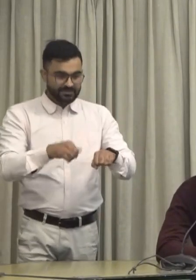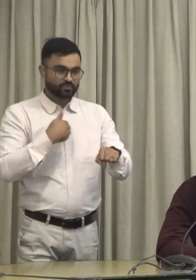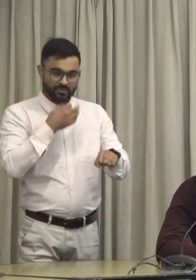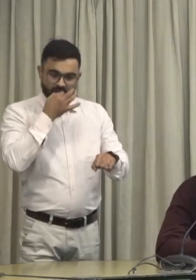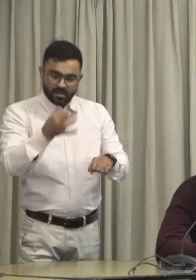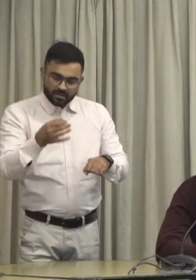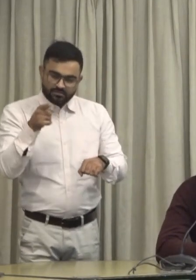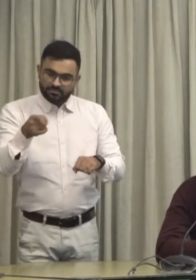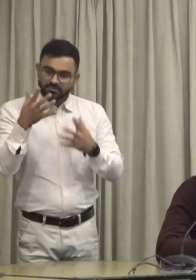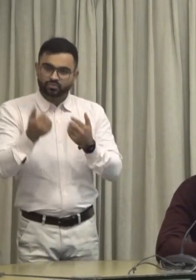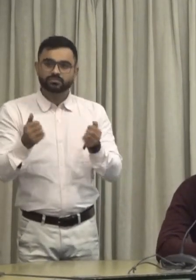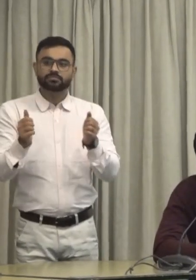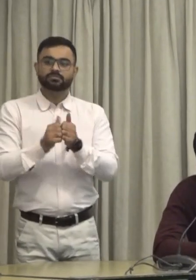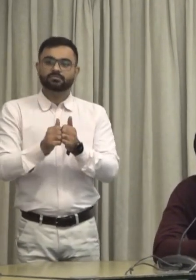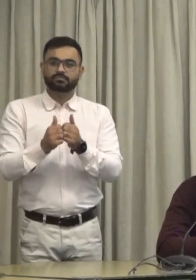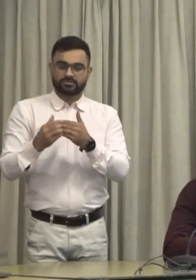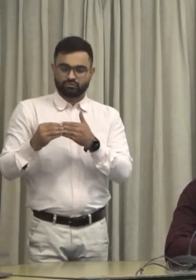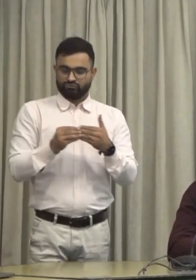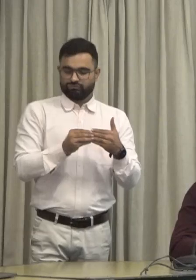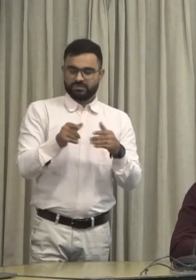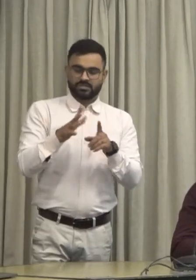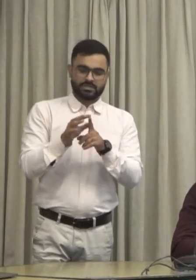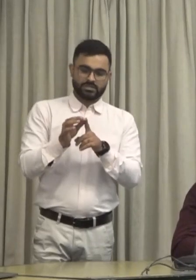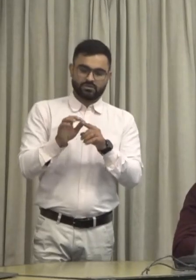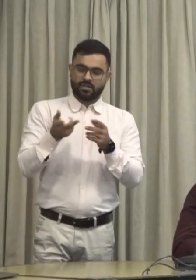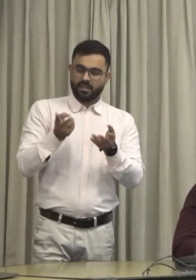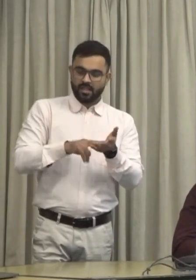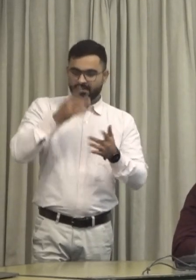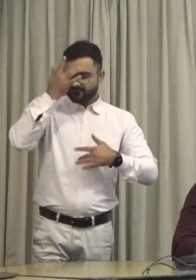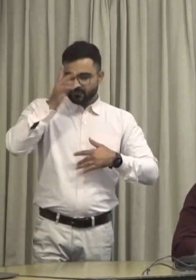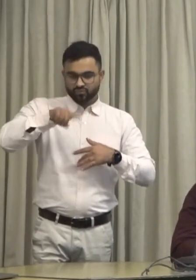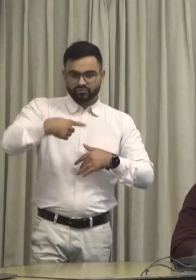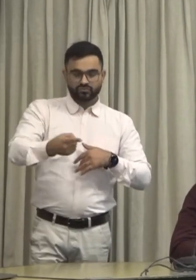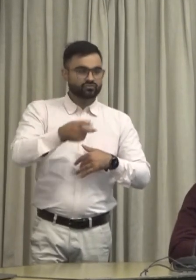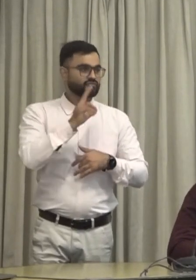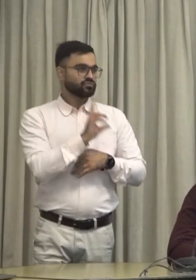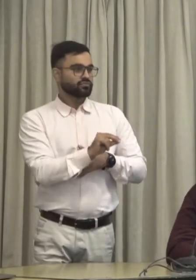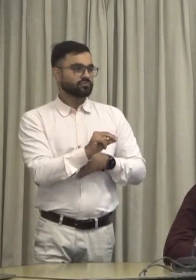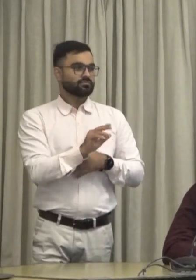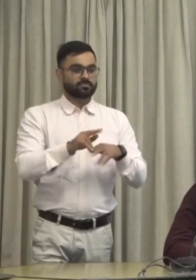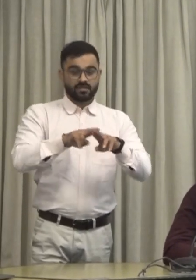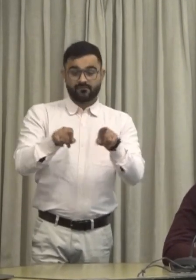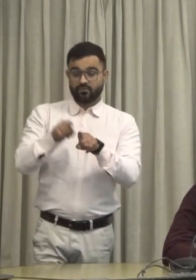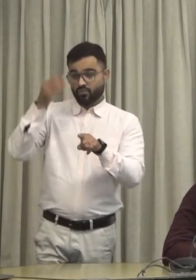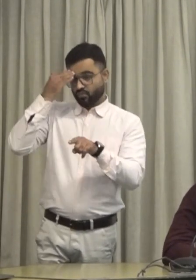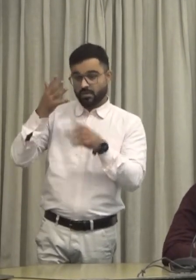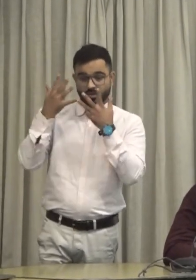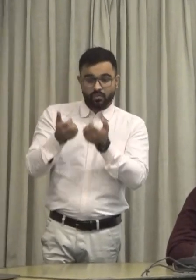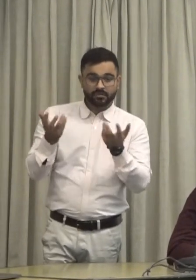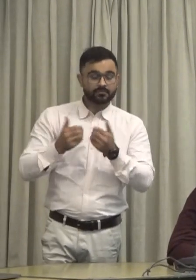ask them, would you want to get intubated if you were to fall sick, extremely sick tomorrow? They say no. And now the family knows what they